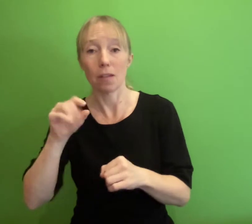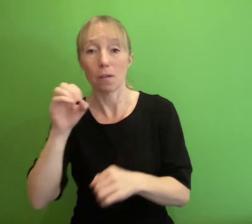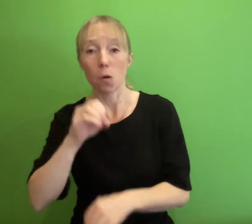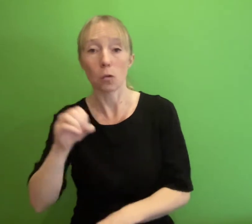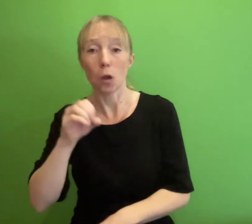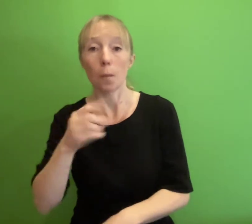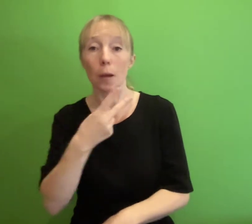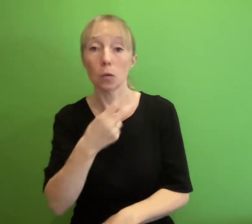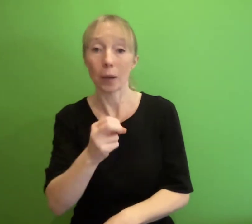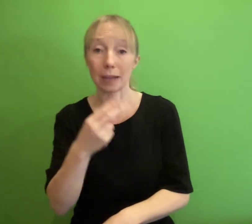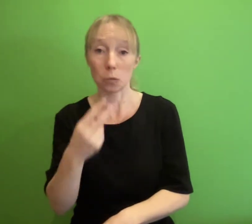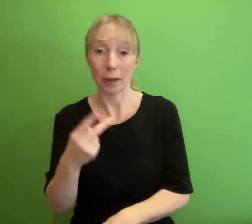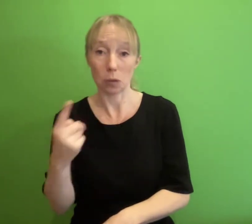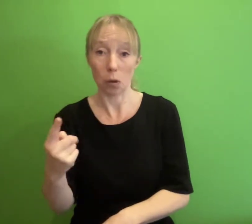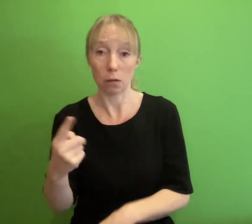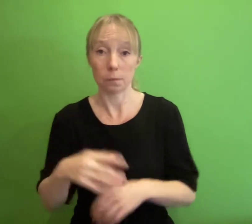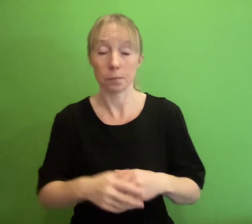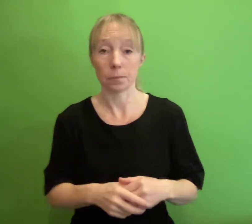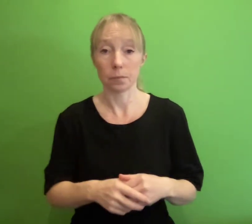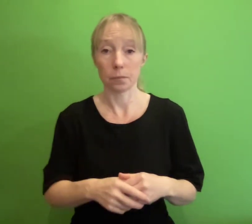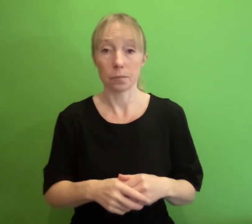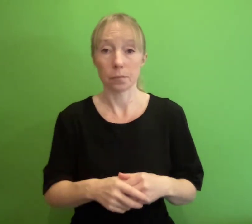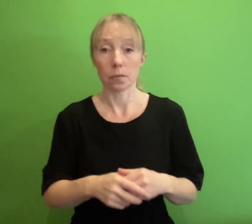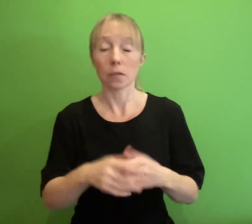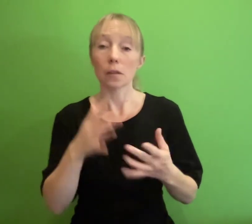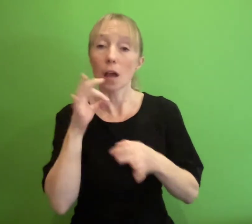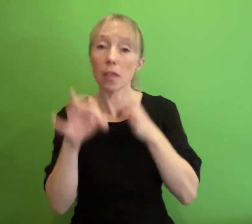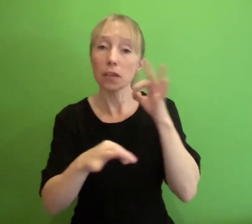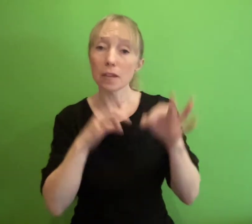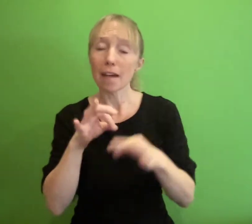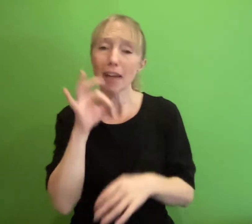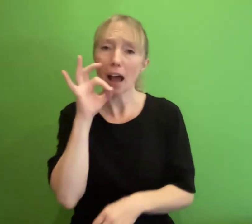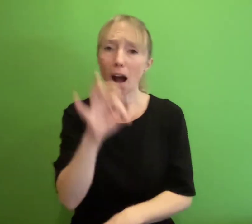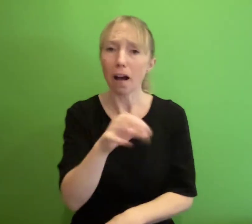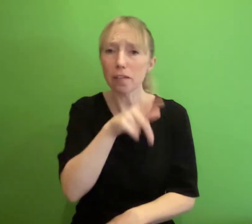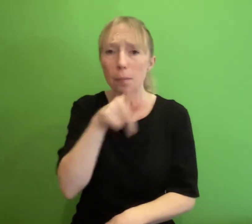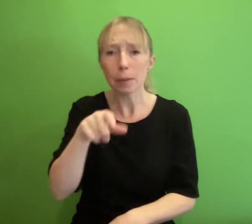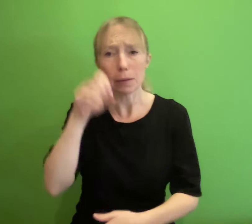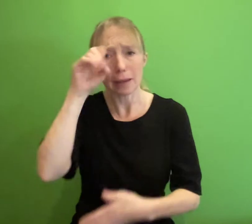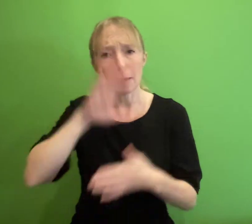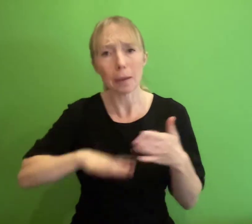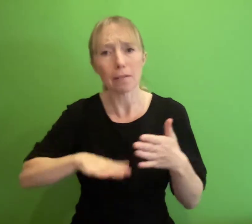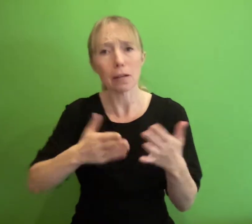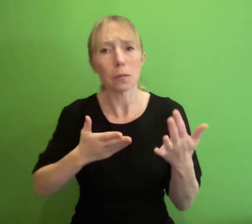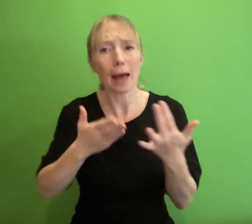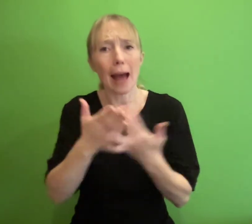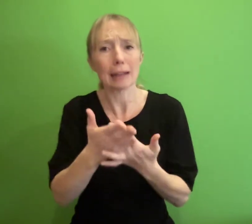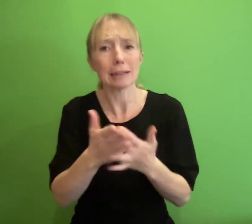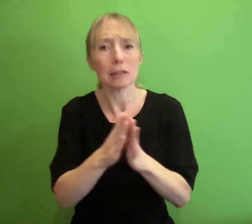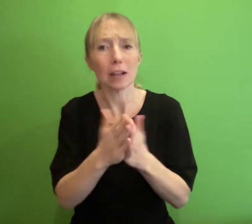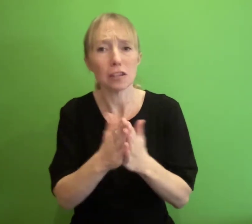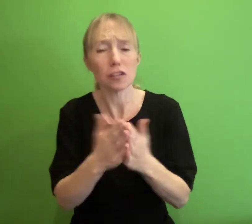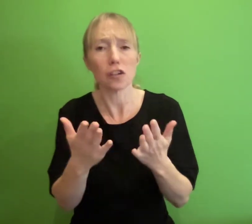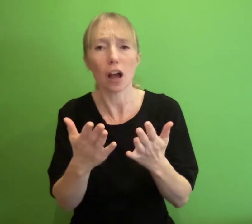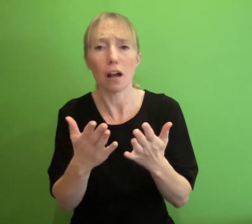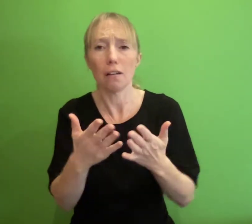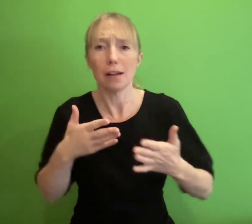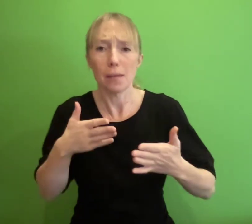2021. The surveys tested people's experience of access to literature and the barriers for deaf